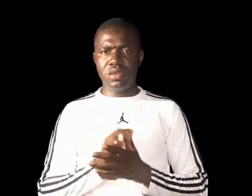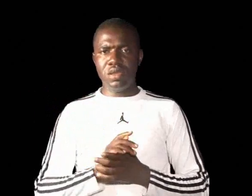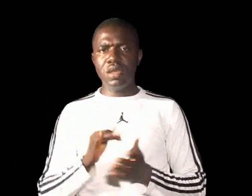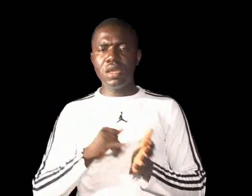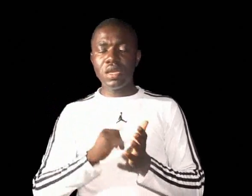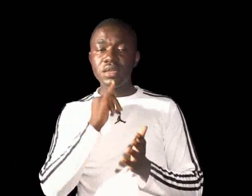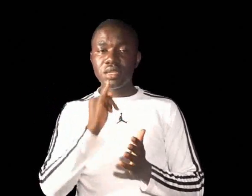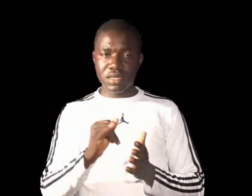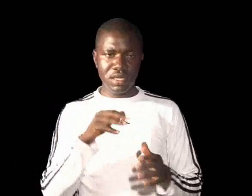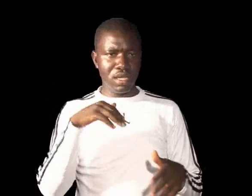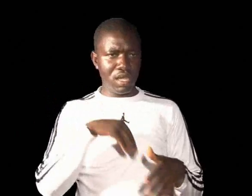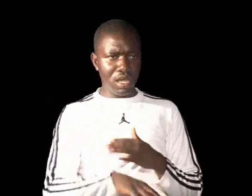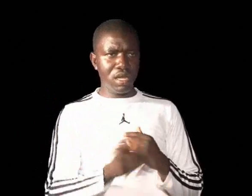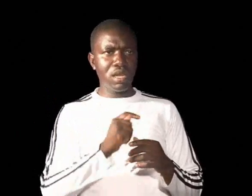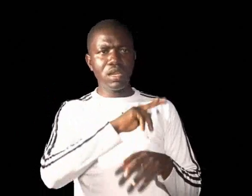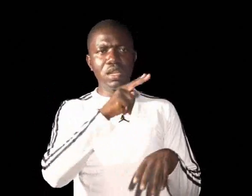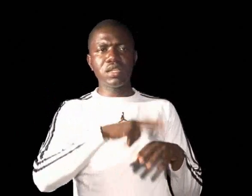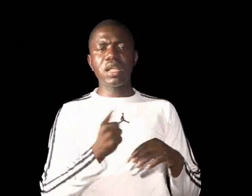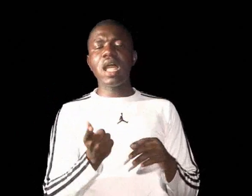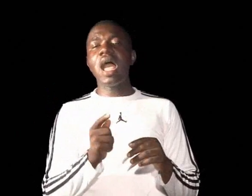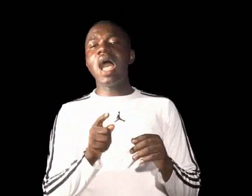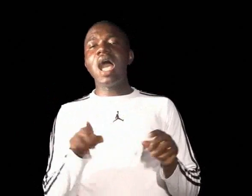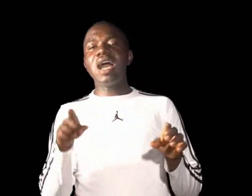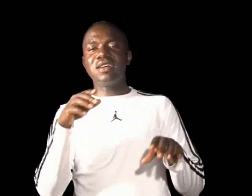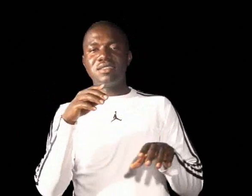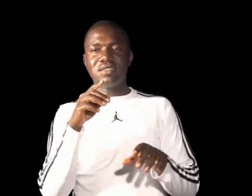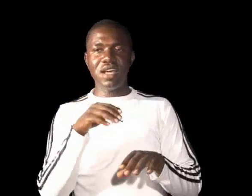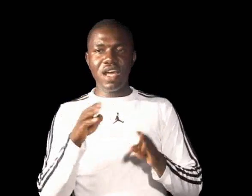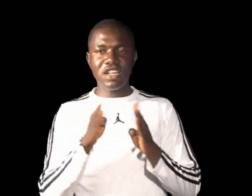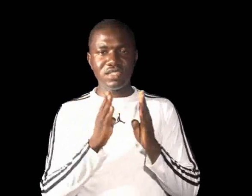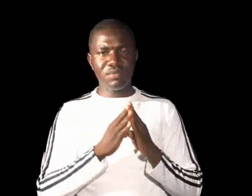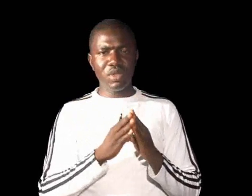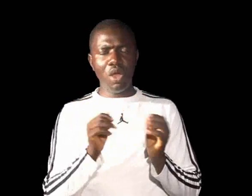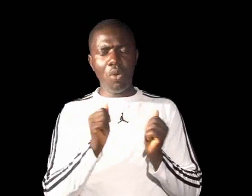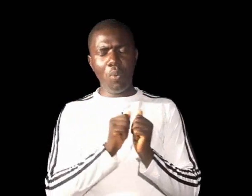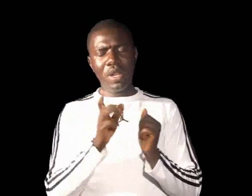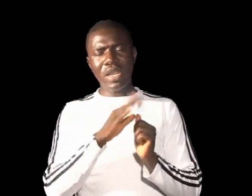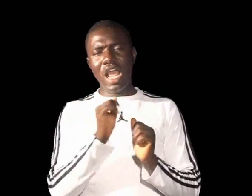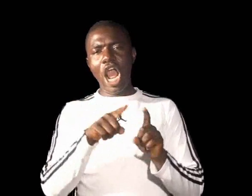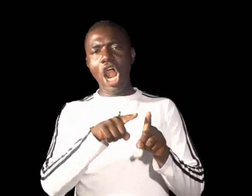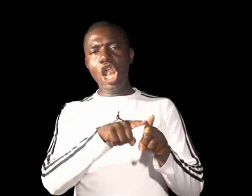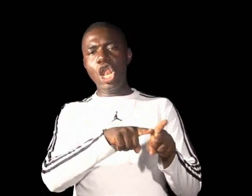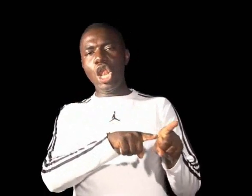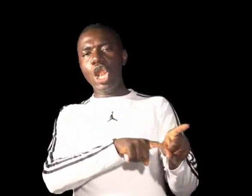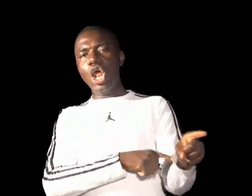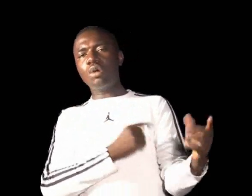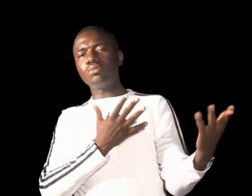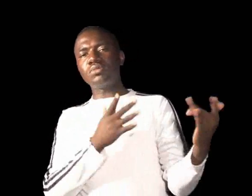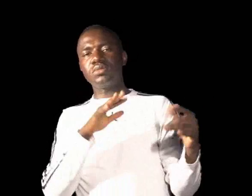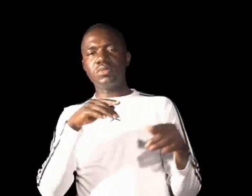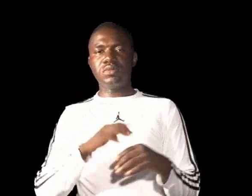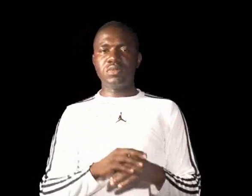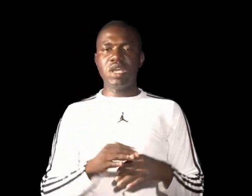Assembly in a bureaucratic queue. It is yet to be sent to the President for his assent, which would make it a